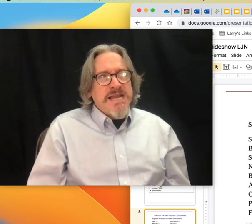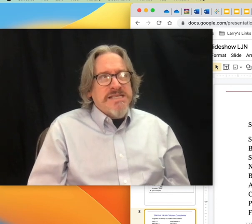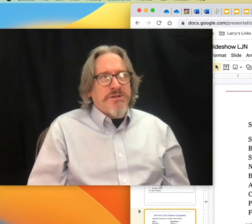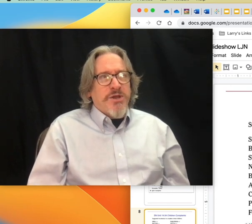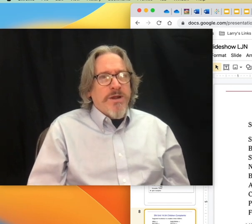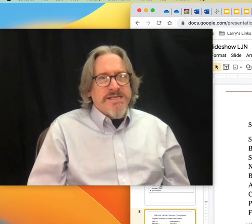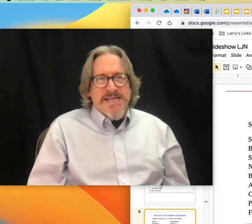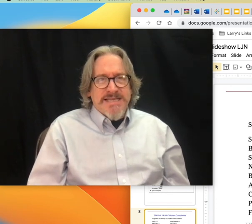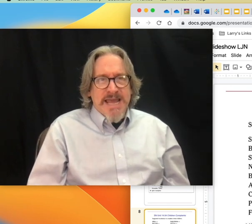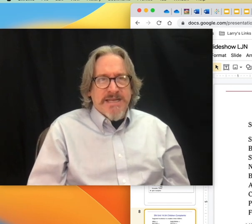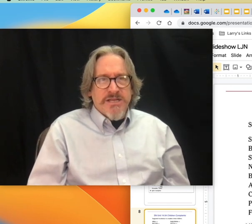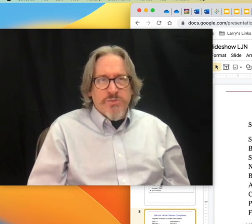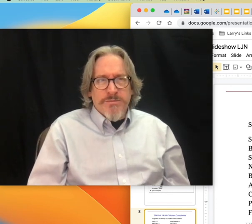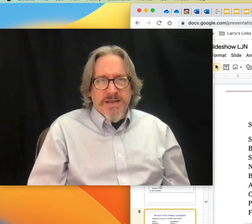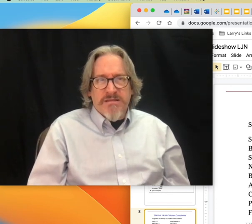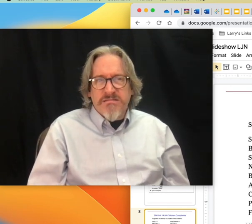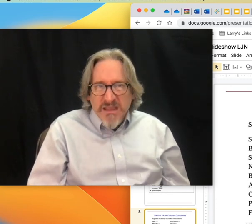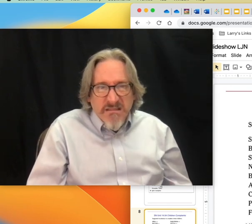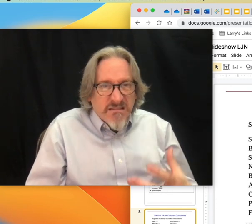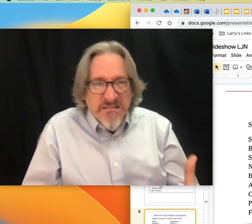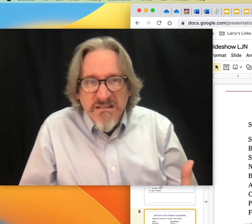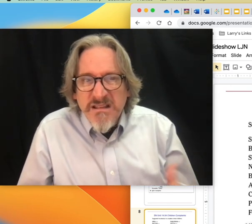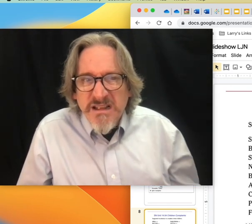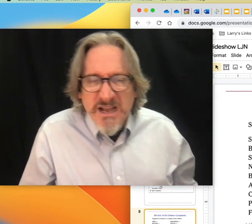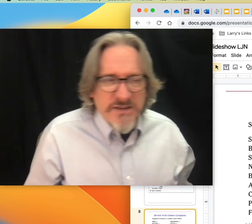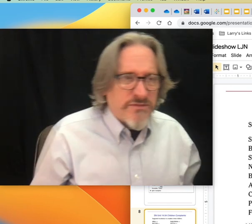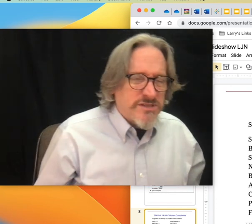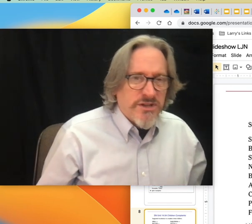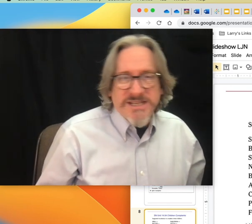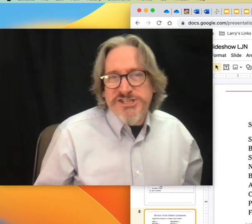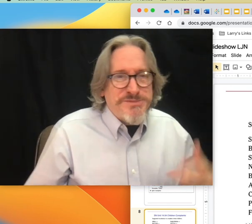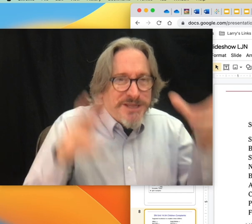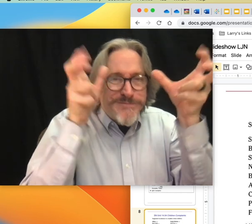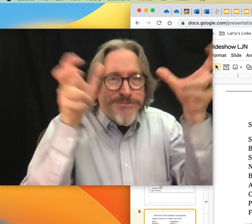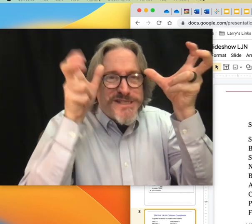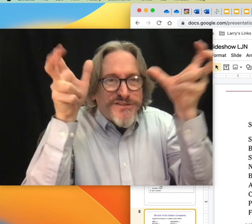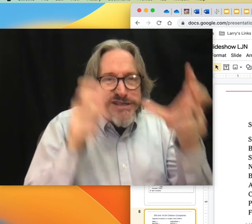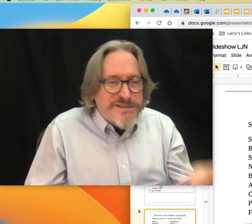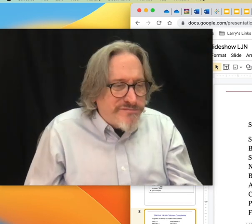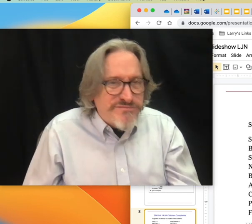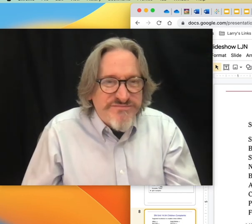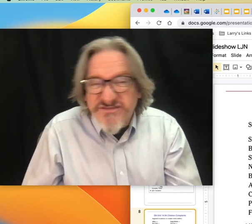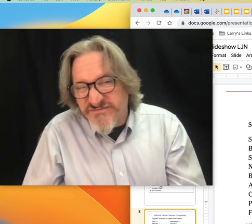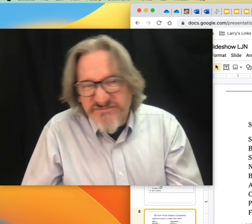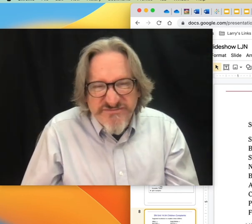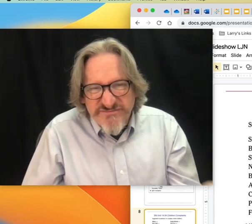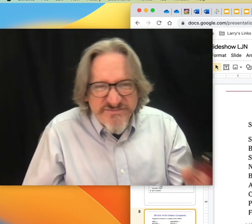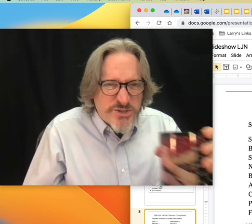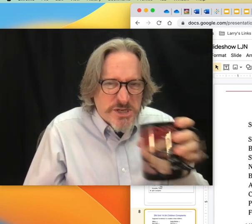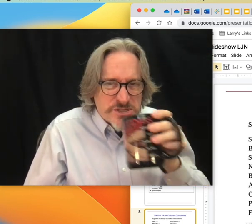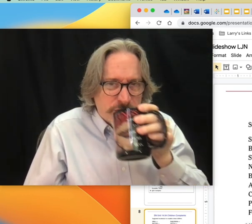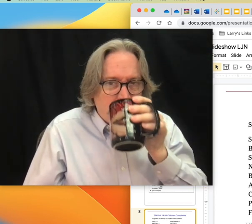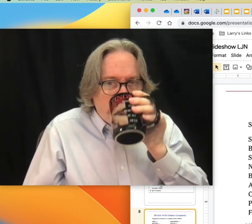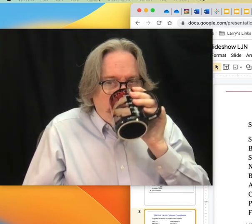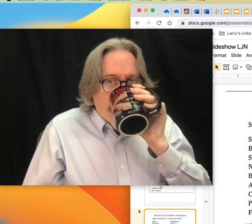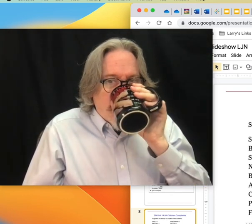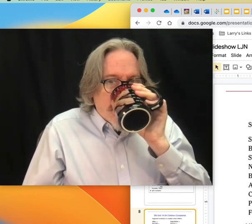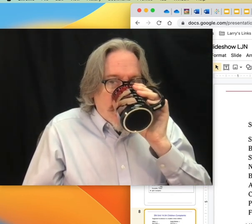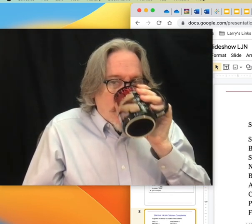It's not necessarily quite as satanic as one might think on first look. It just means mischievous,